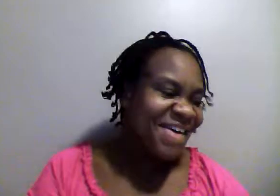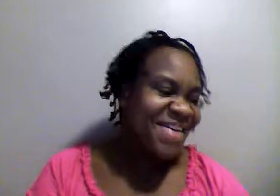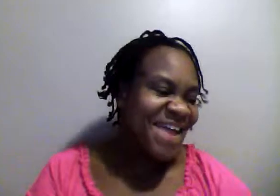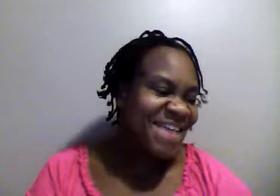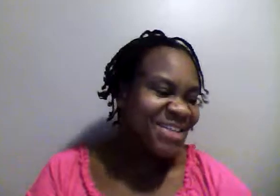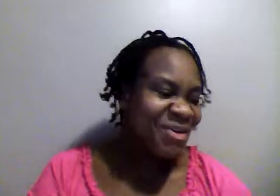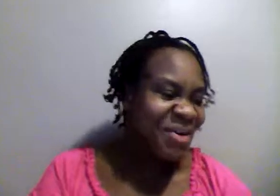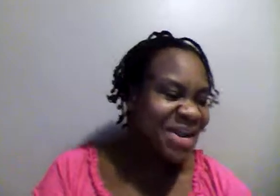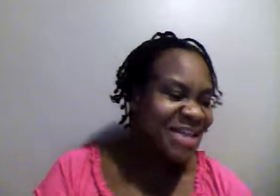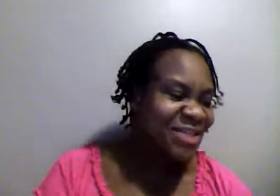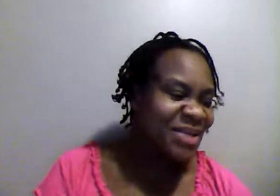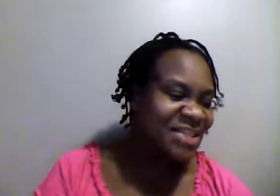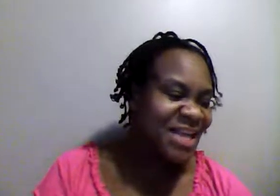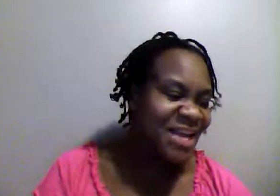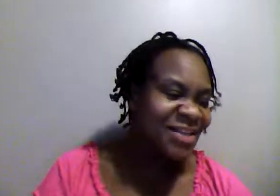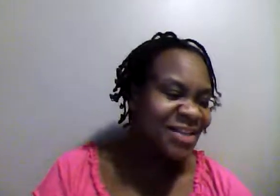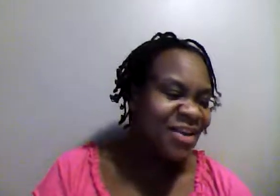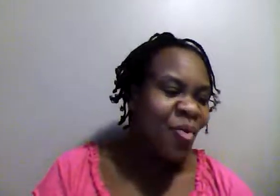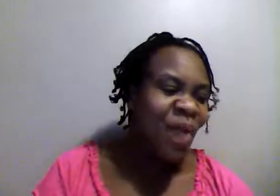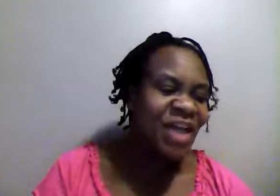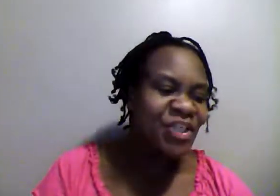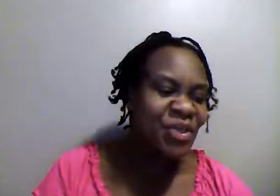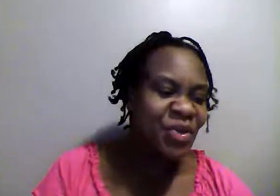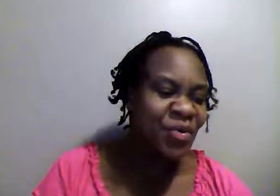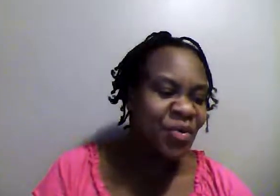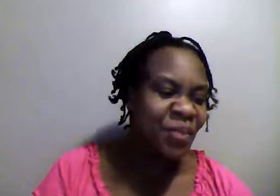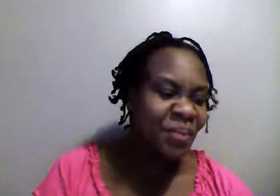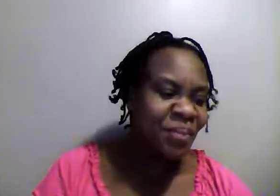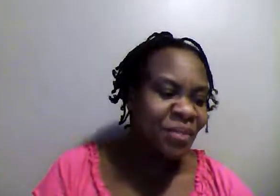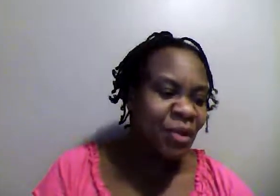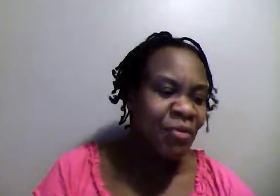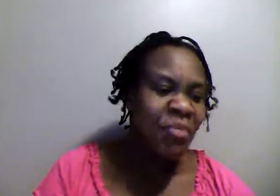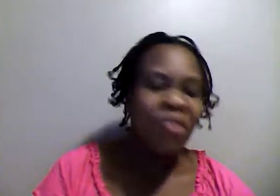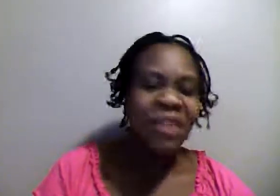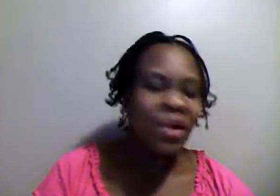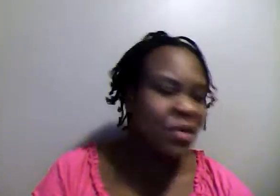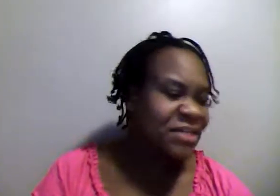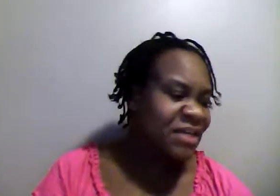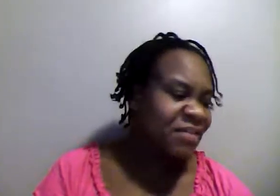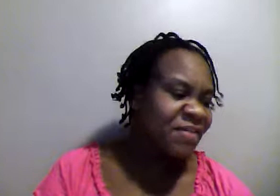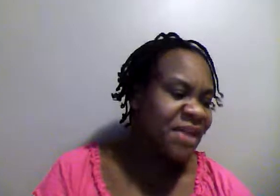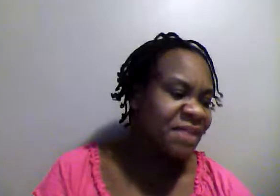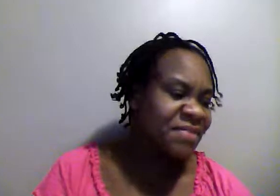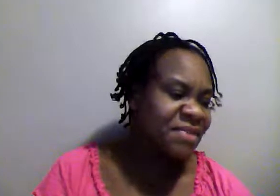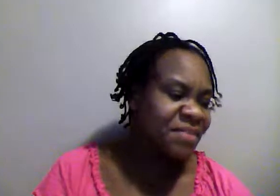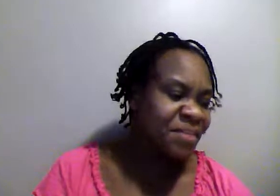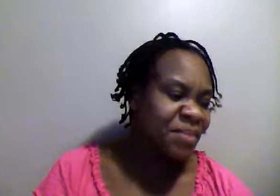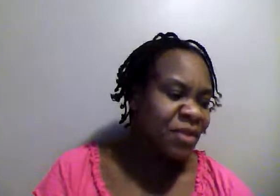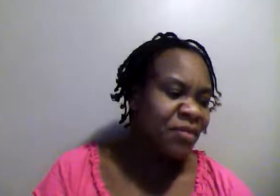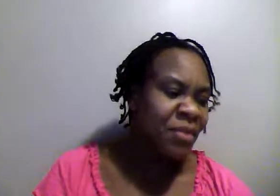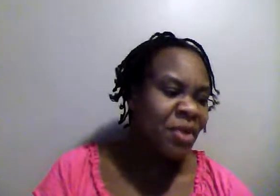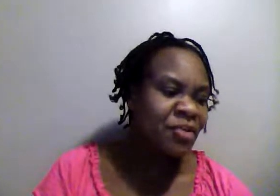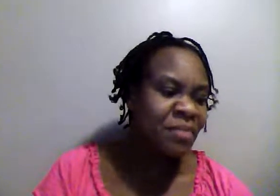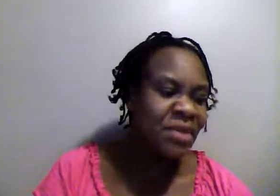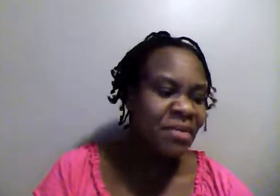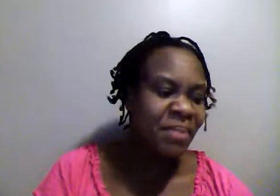Okay, so our next question is, why should you remove the lower set of leaves from your tomato